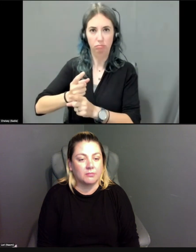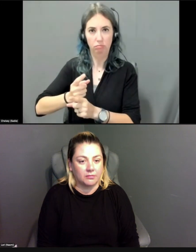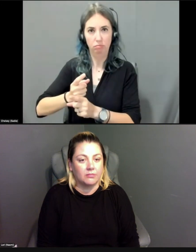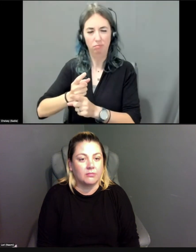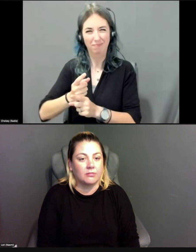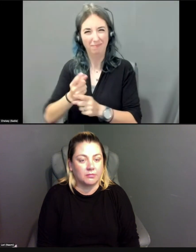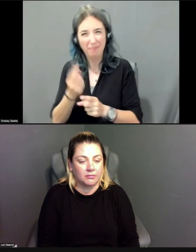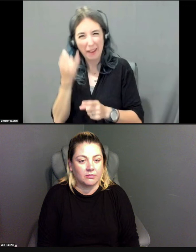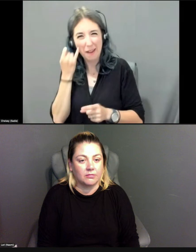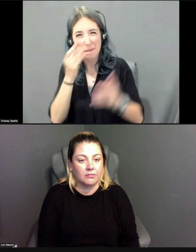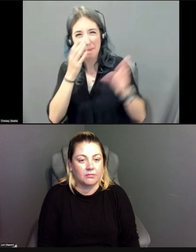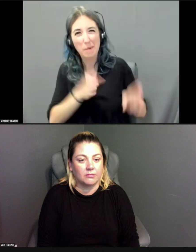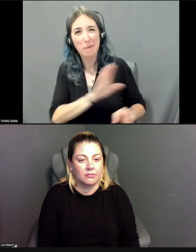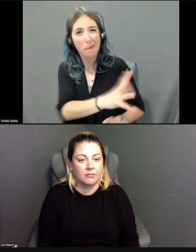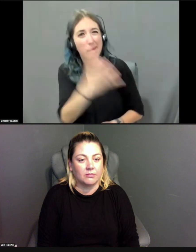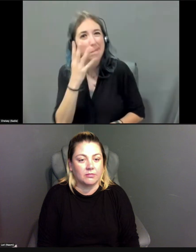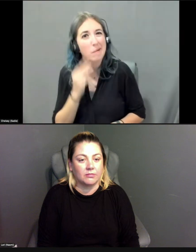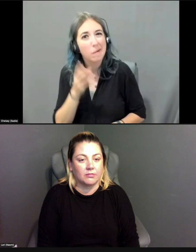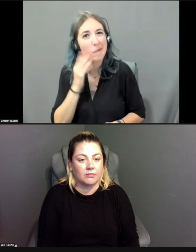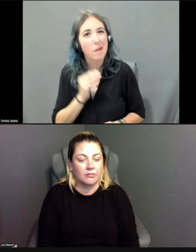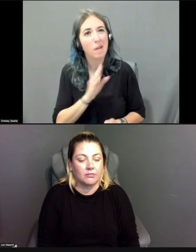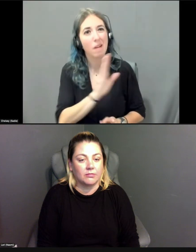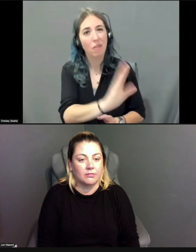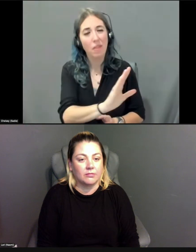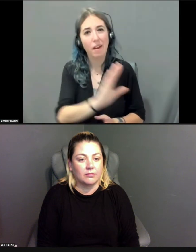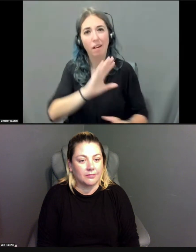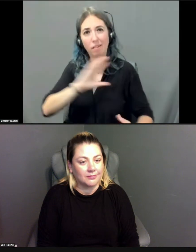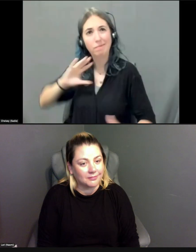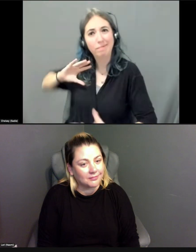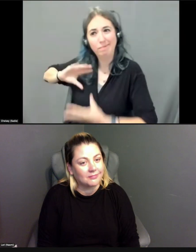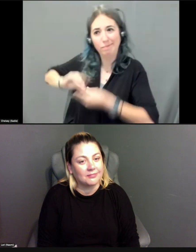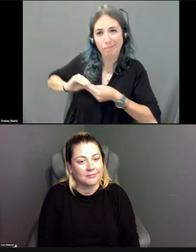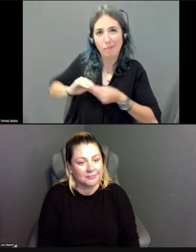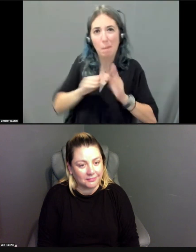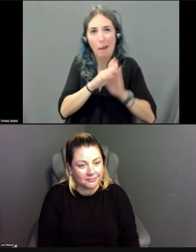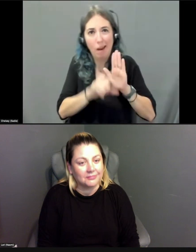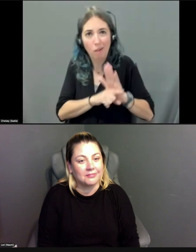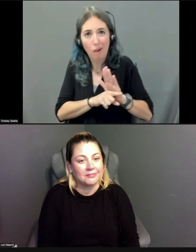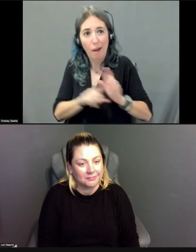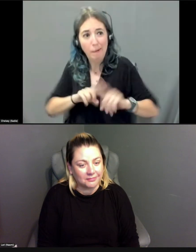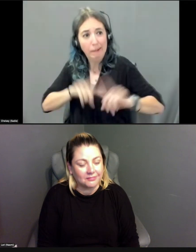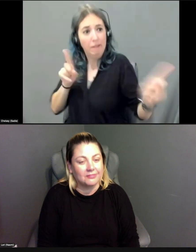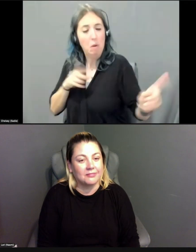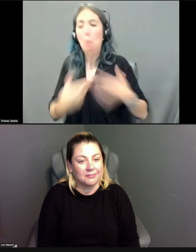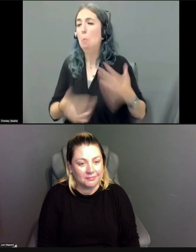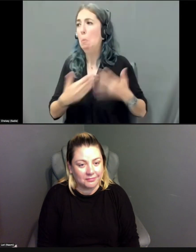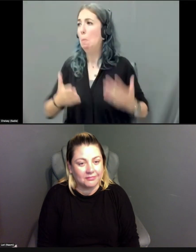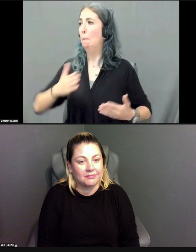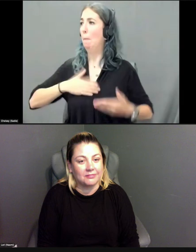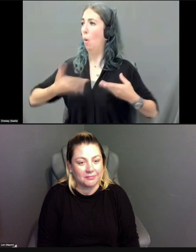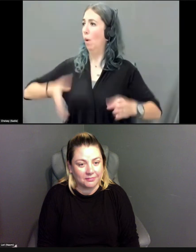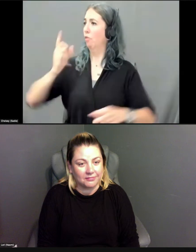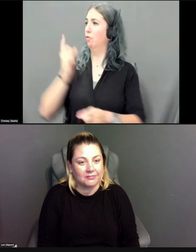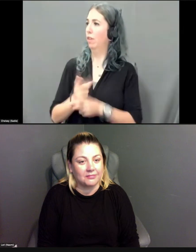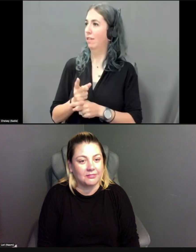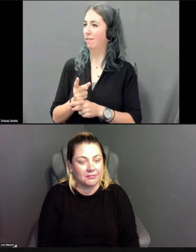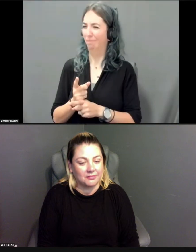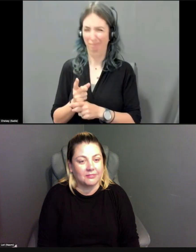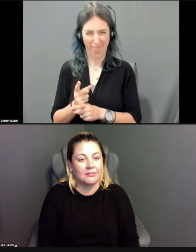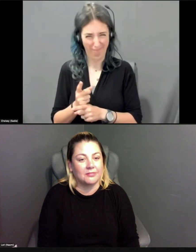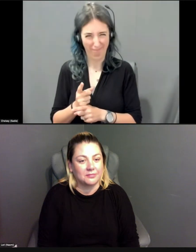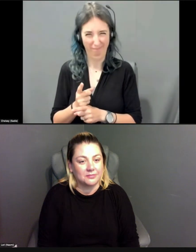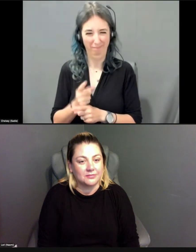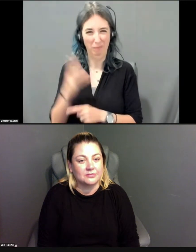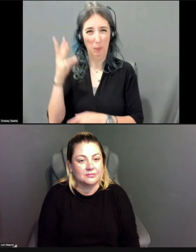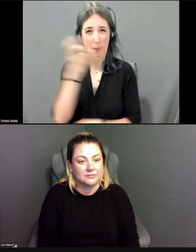cultural background into account. And it's wild. It's just a whole weird world I didn't even know was a